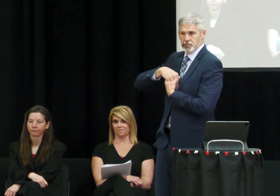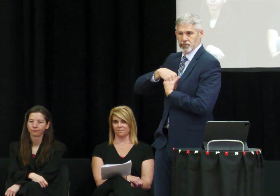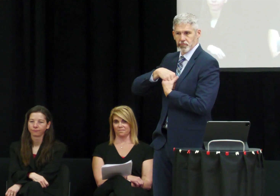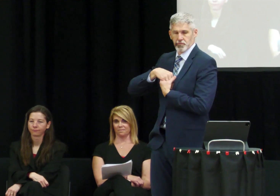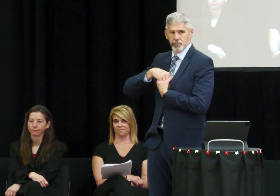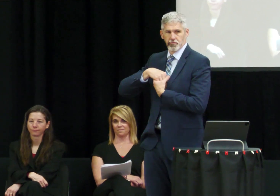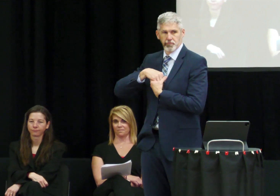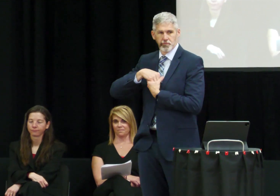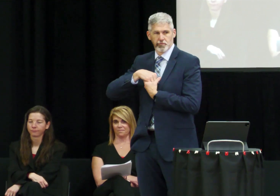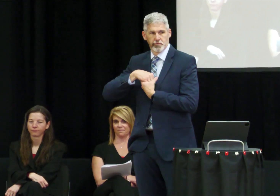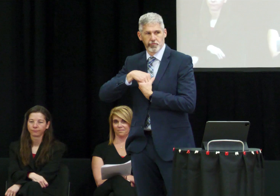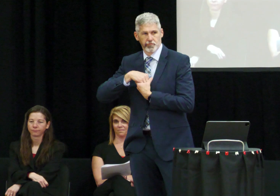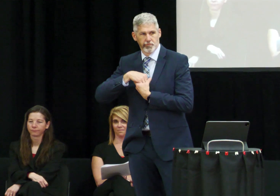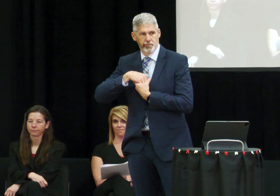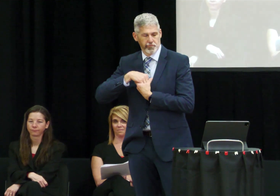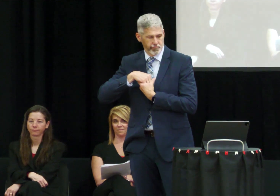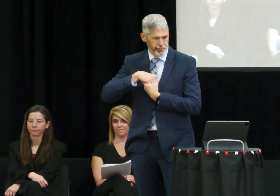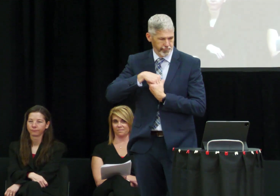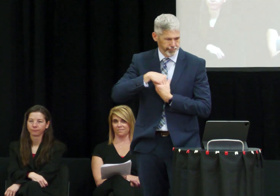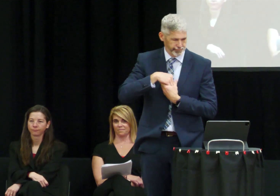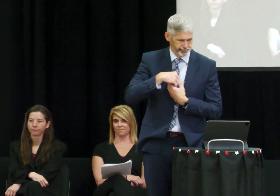can't. You have internalized that.